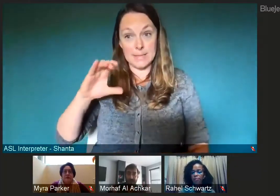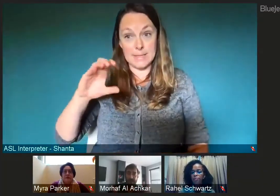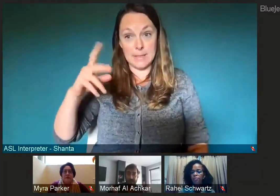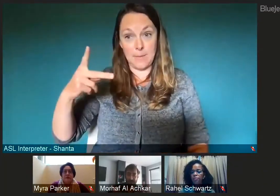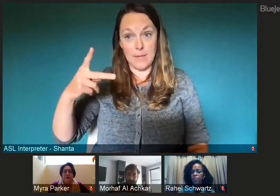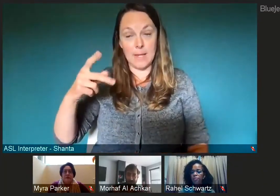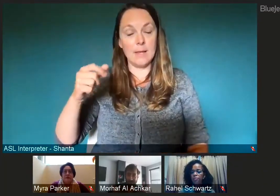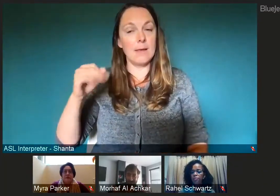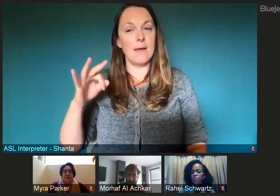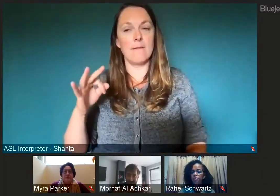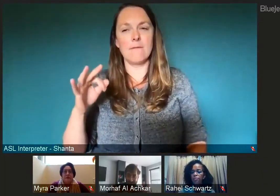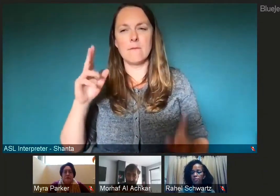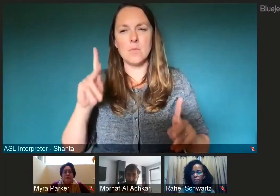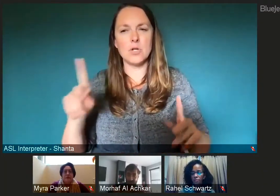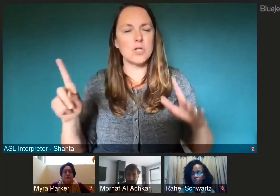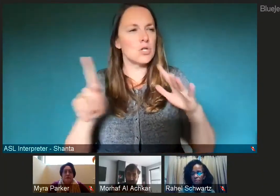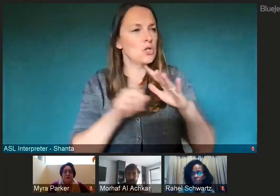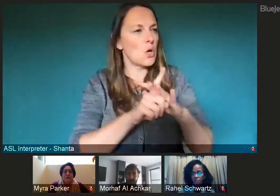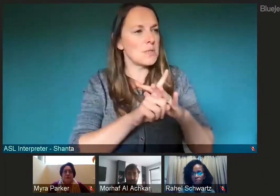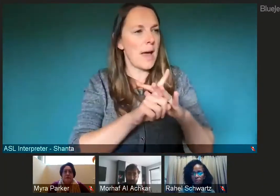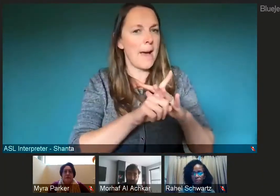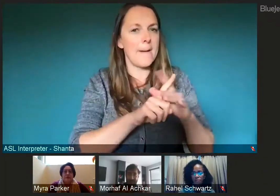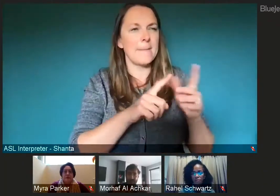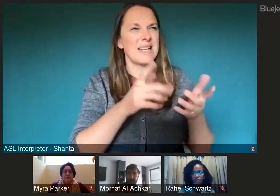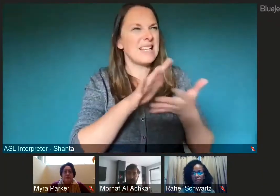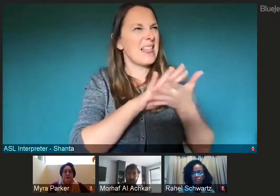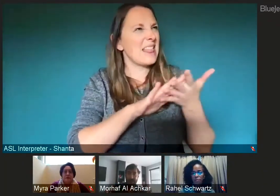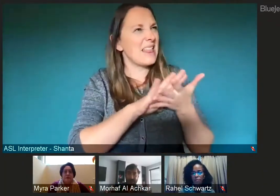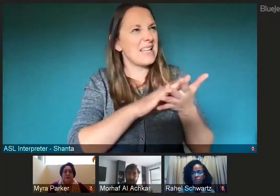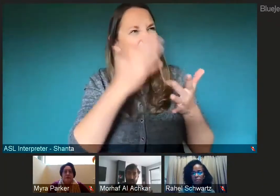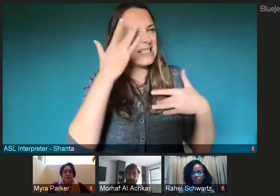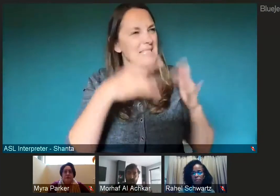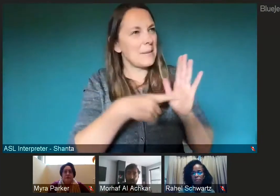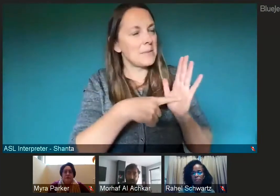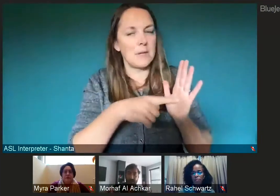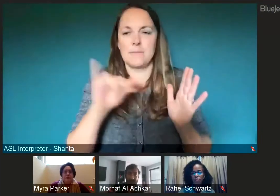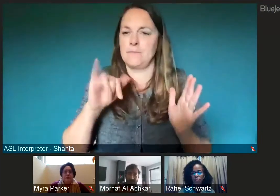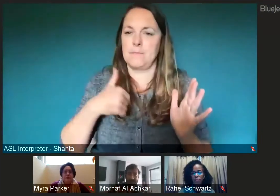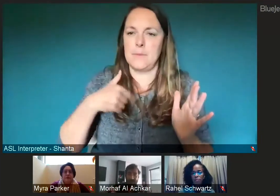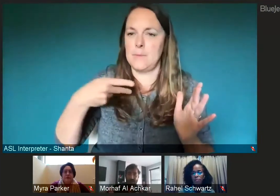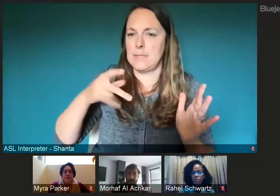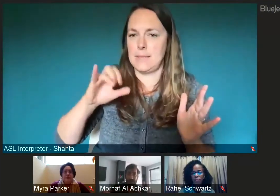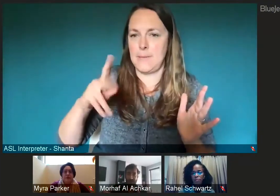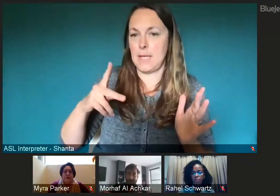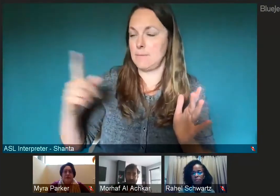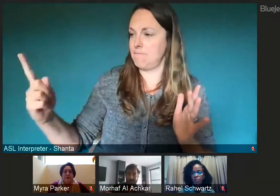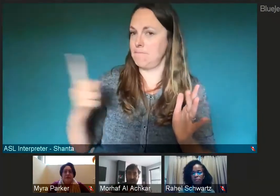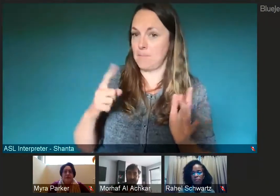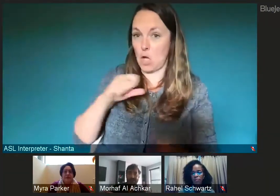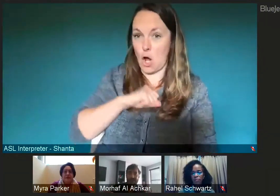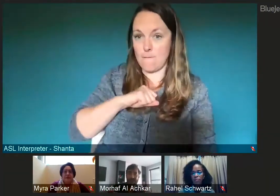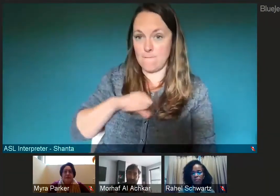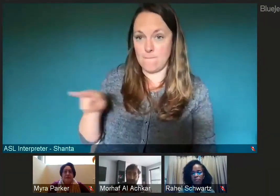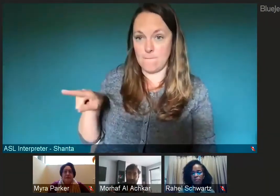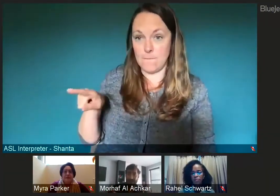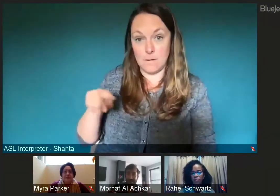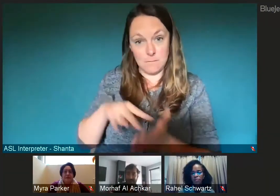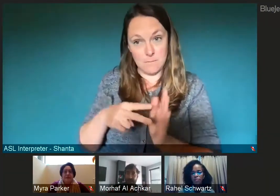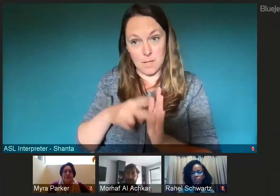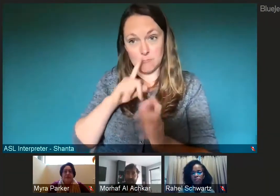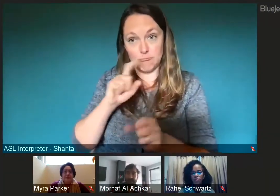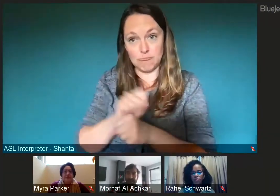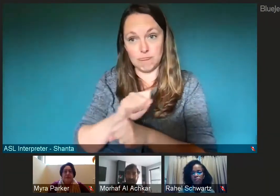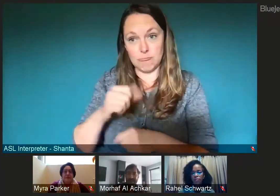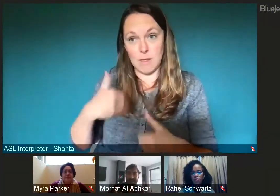are vague. So as a primary care doctor, for example, somebody comes with cough. Not every cough is lung cancer. Often